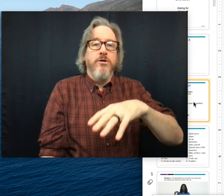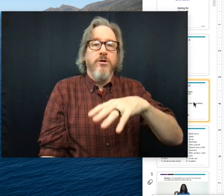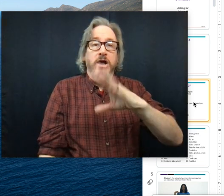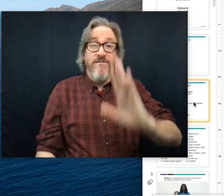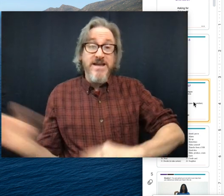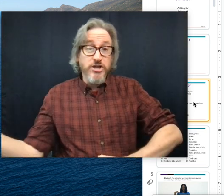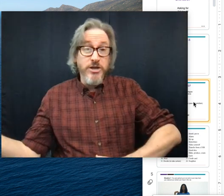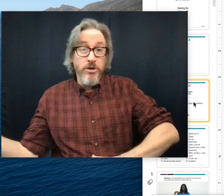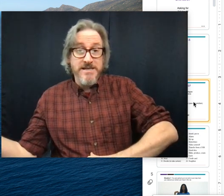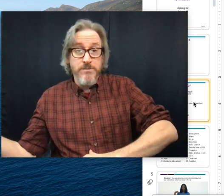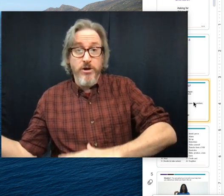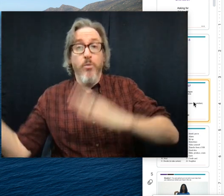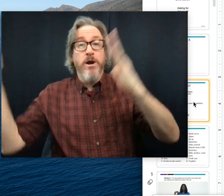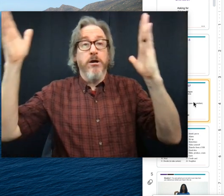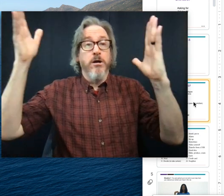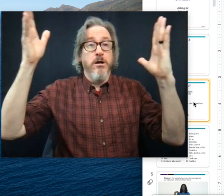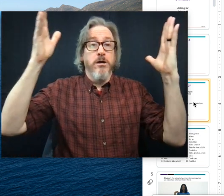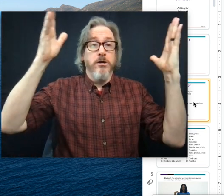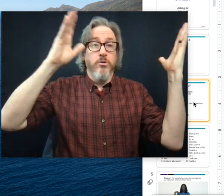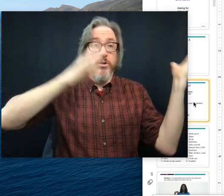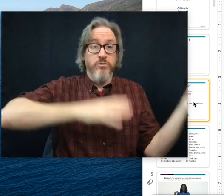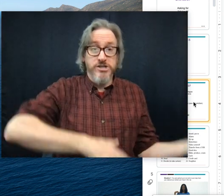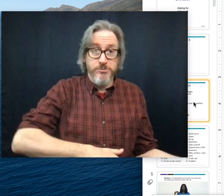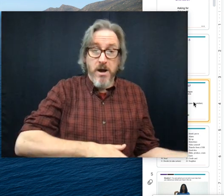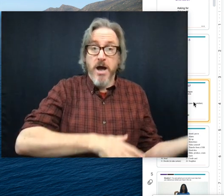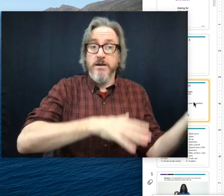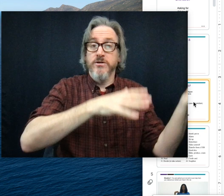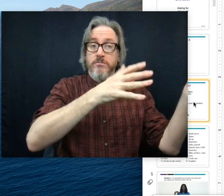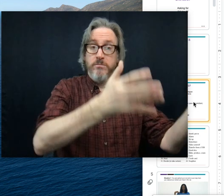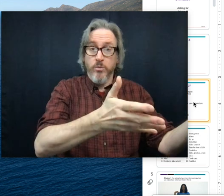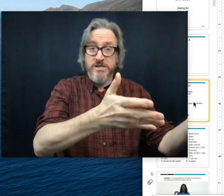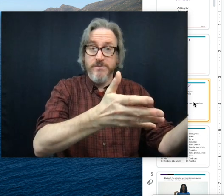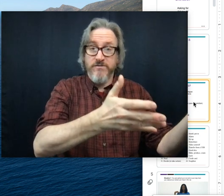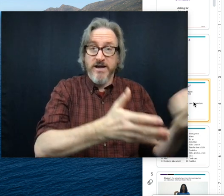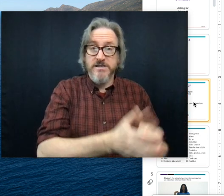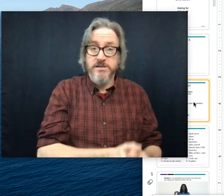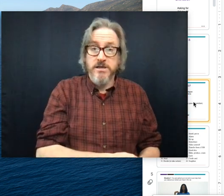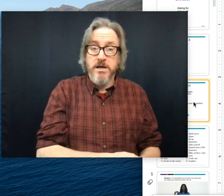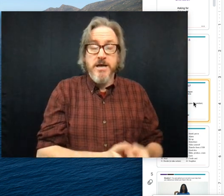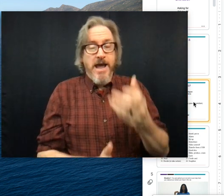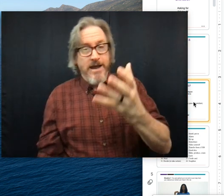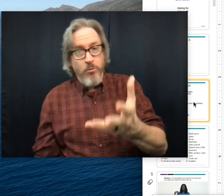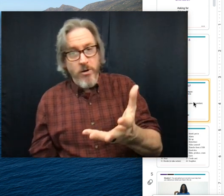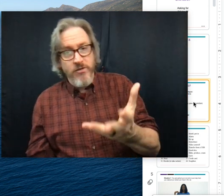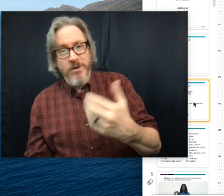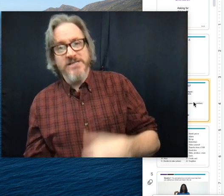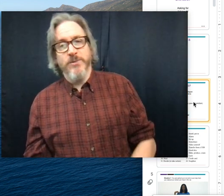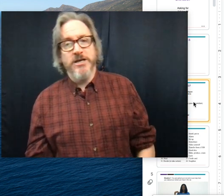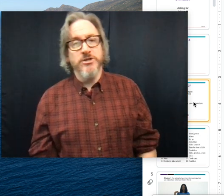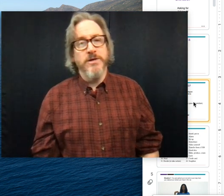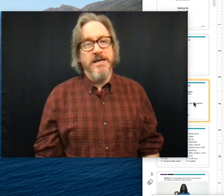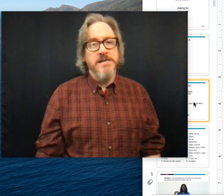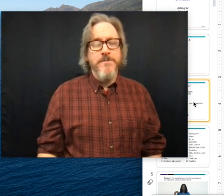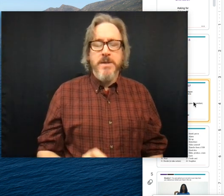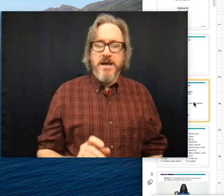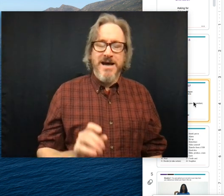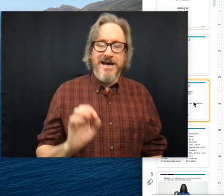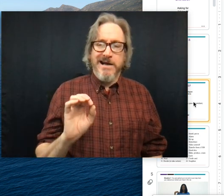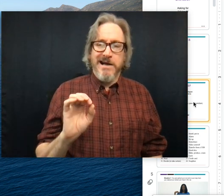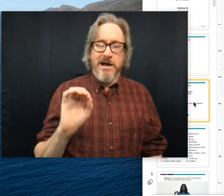then eventually we'll get to the point where we respond with some advice. And one of the ways that we can do it